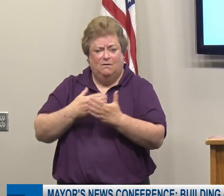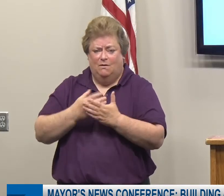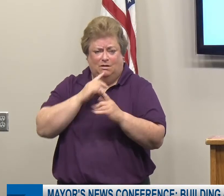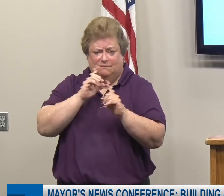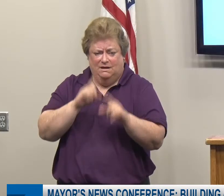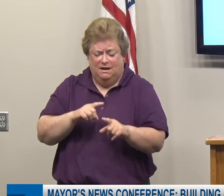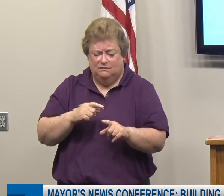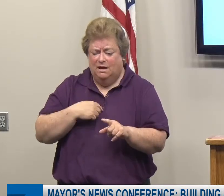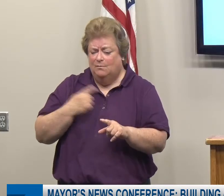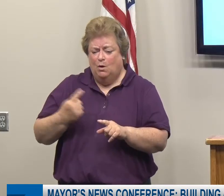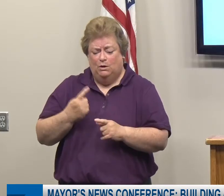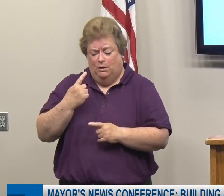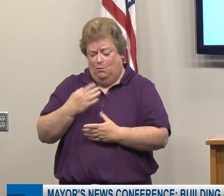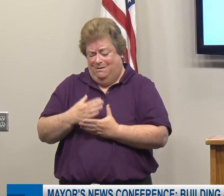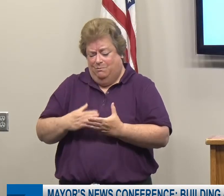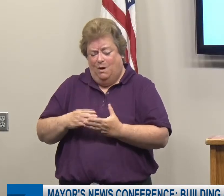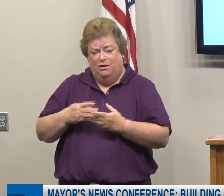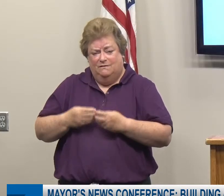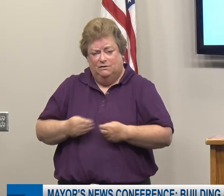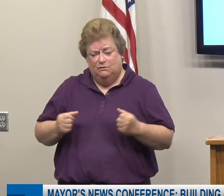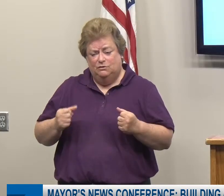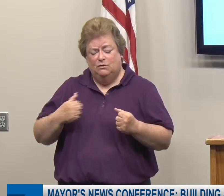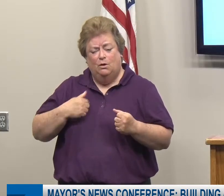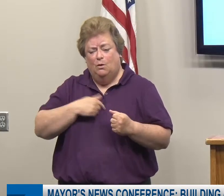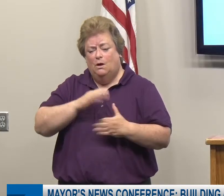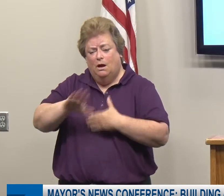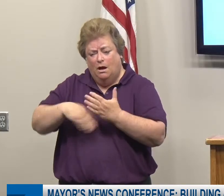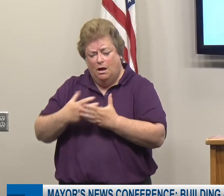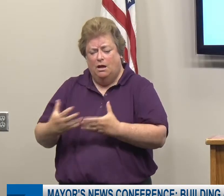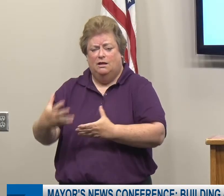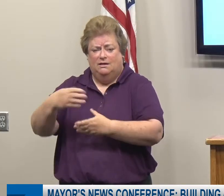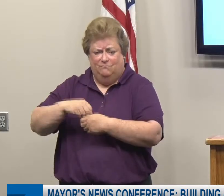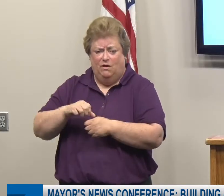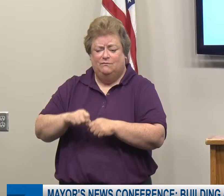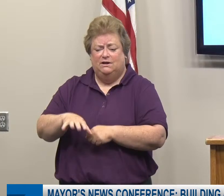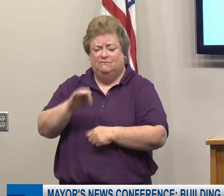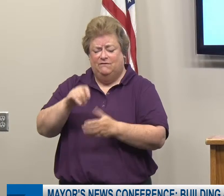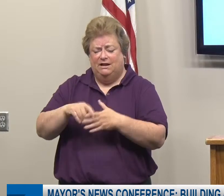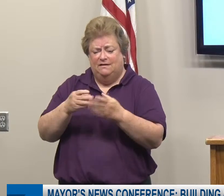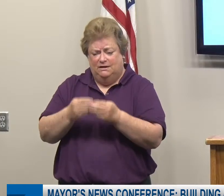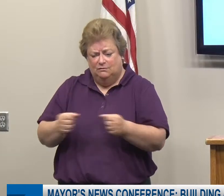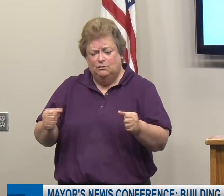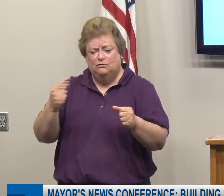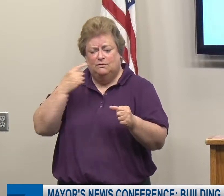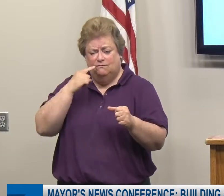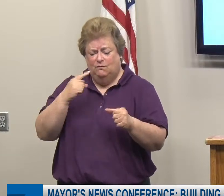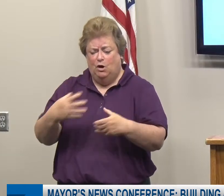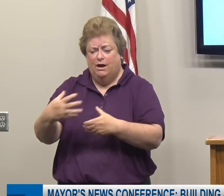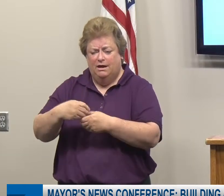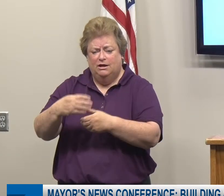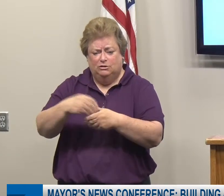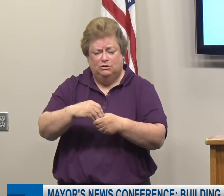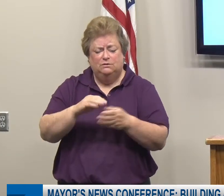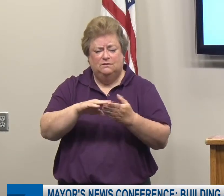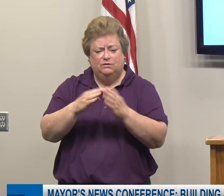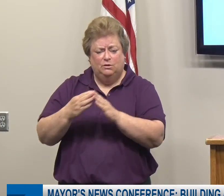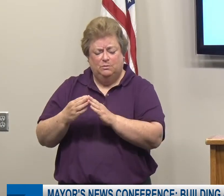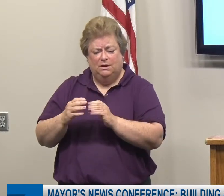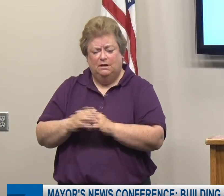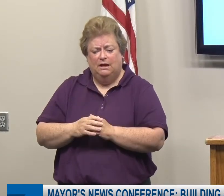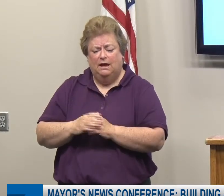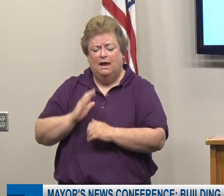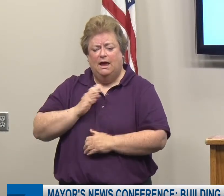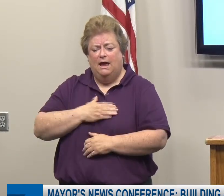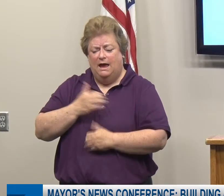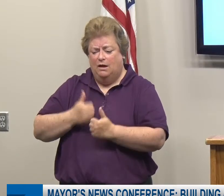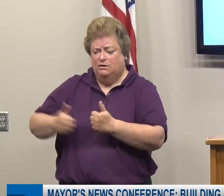part of the solutions, since we all have a part to play in creating a more just and inclusive community. I also want to acknowledge that our Chief